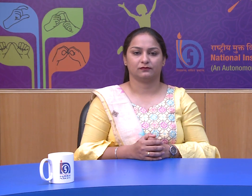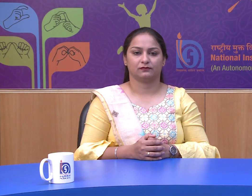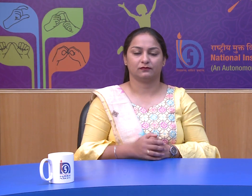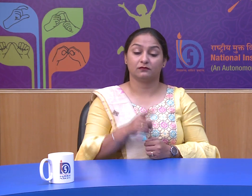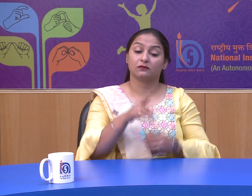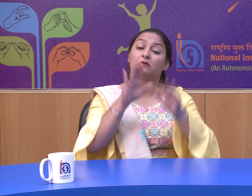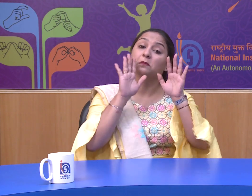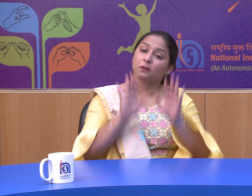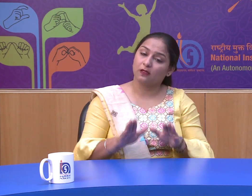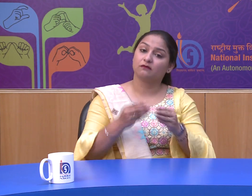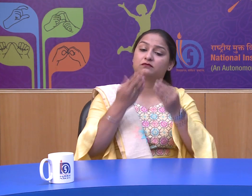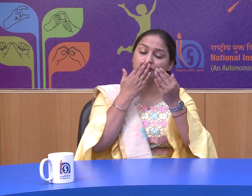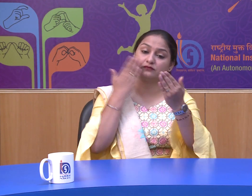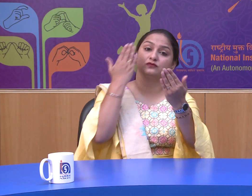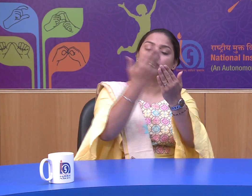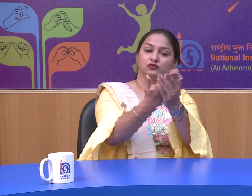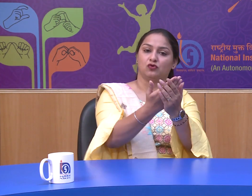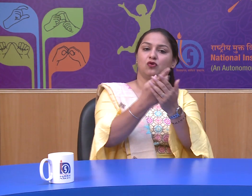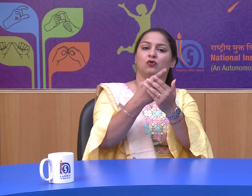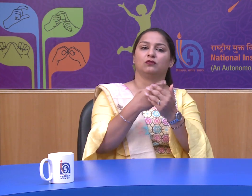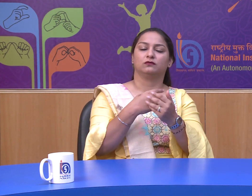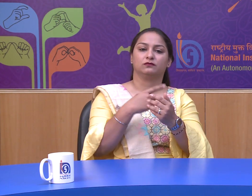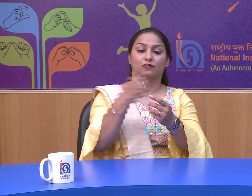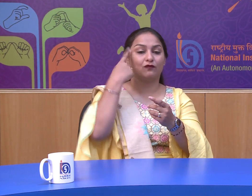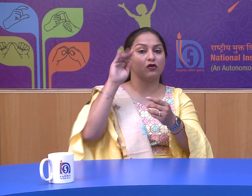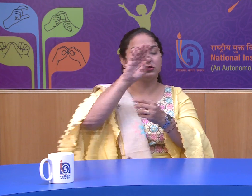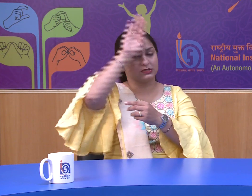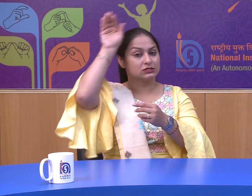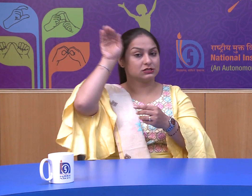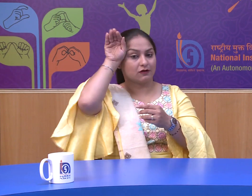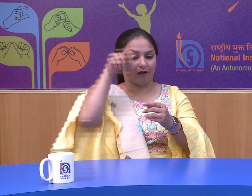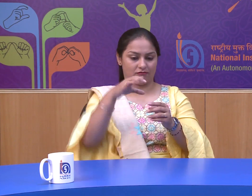also show the image of Shiva on them.